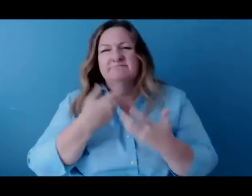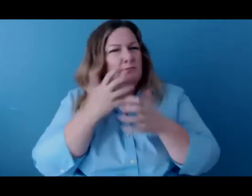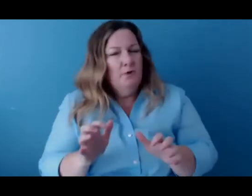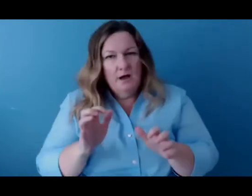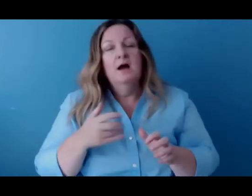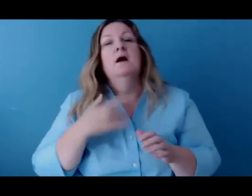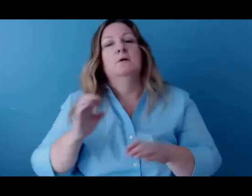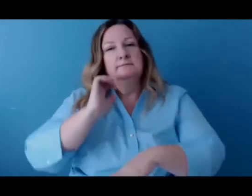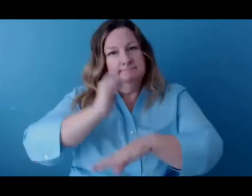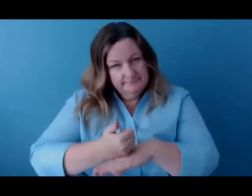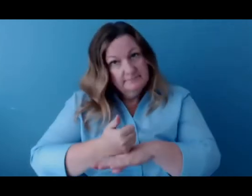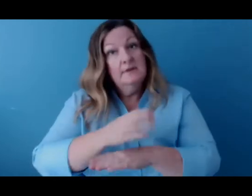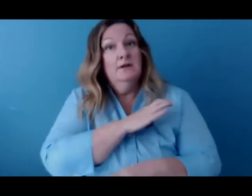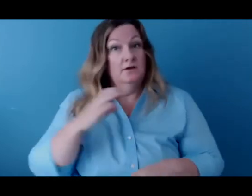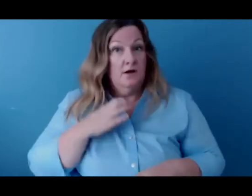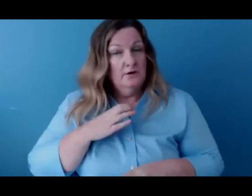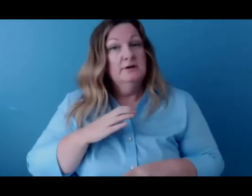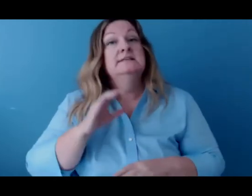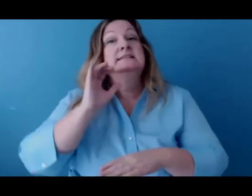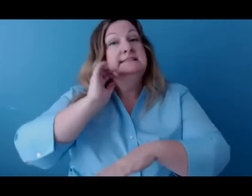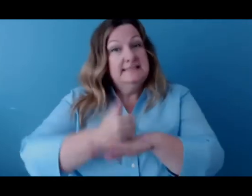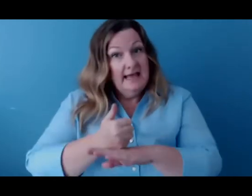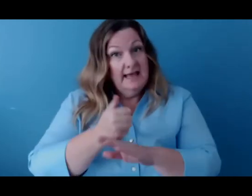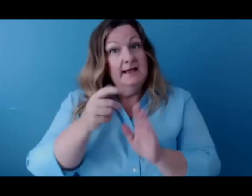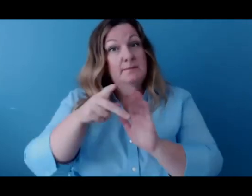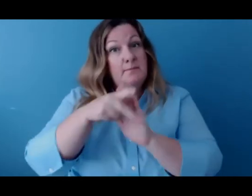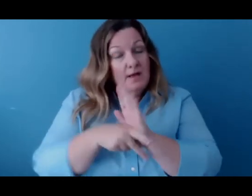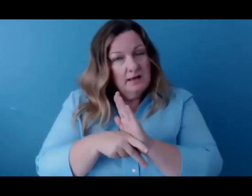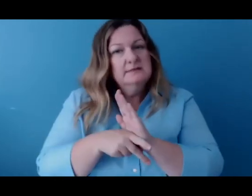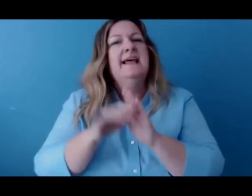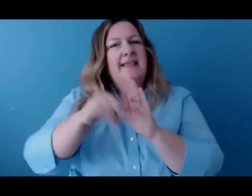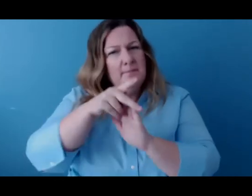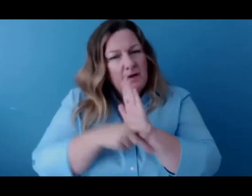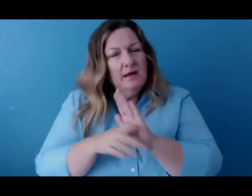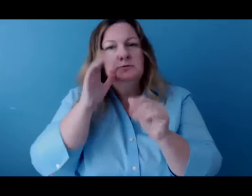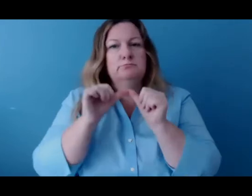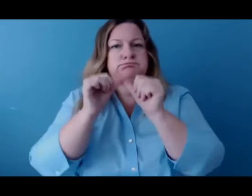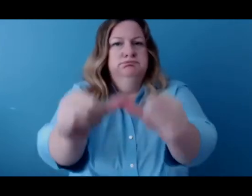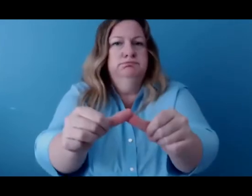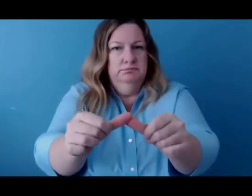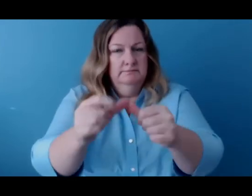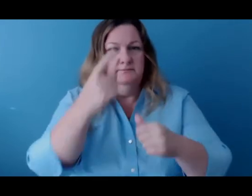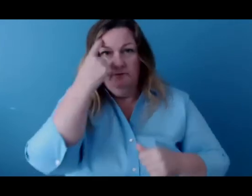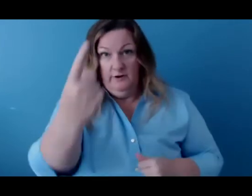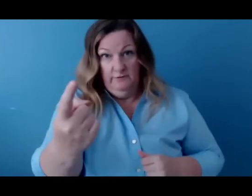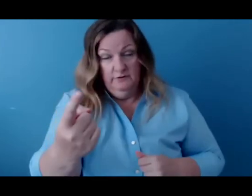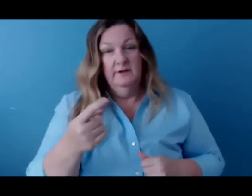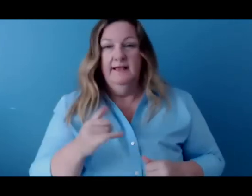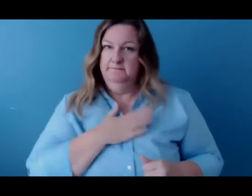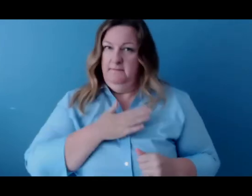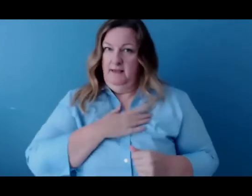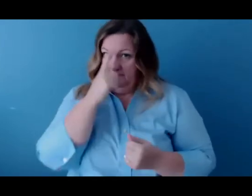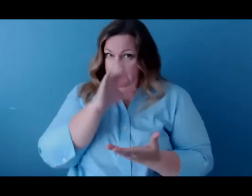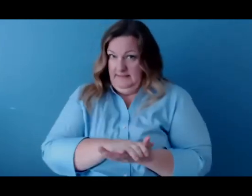whoever's in power, this is where it oscillates in between these two. And so that's the way I believe it. It was